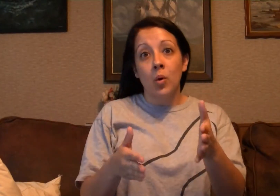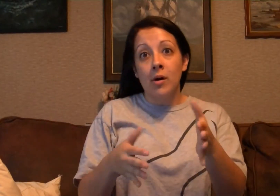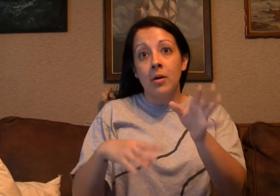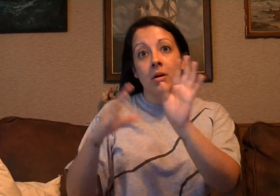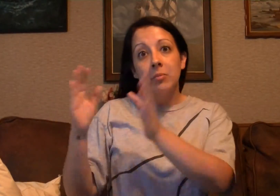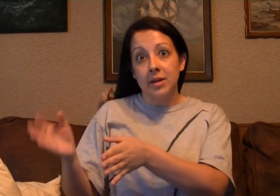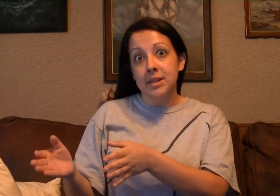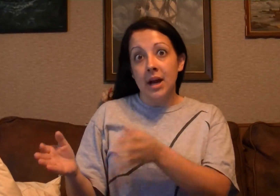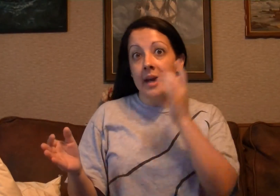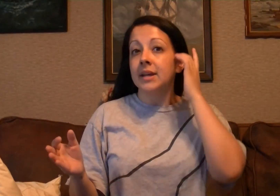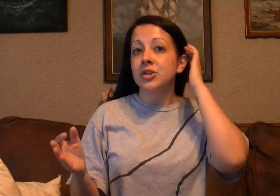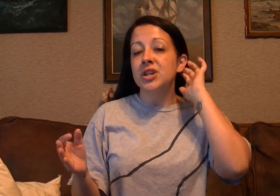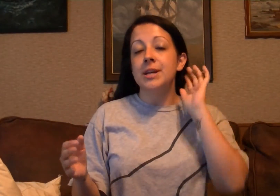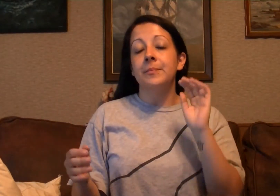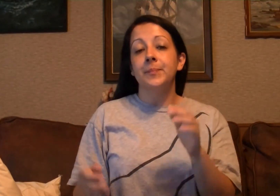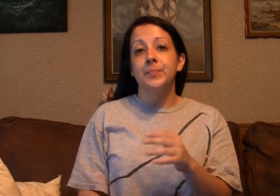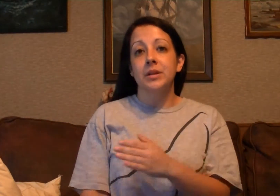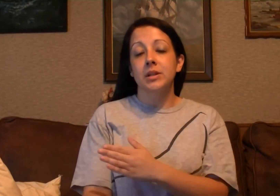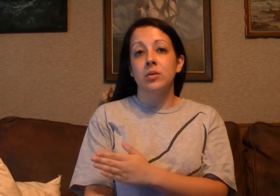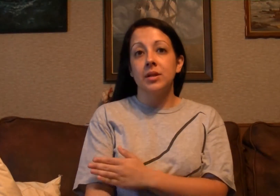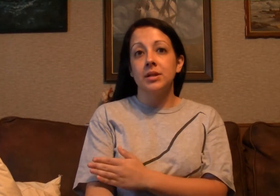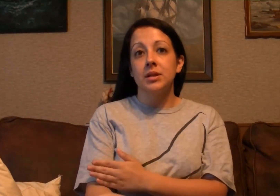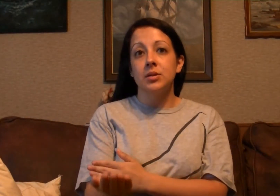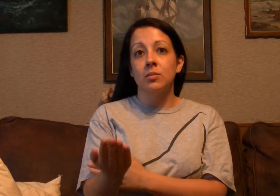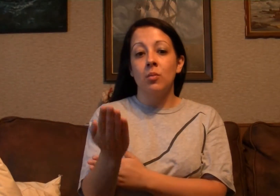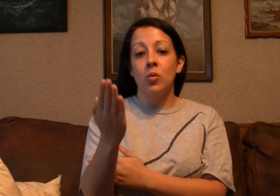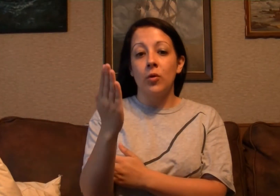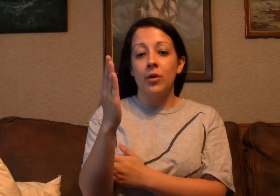mourn plus the ing. So this is mourn,